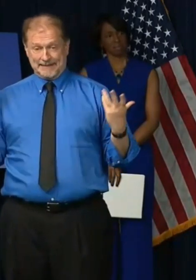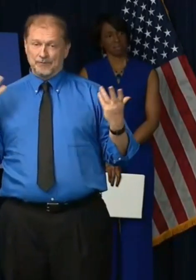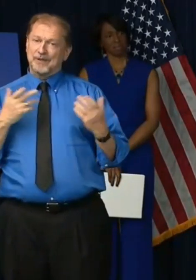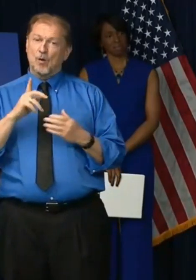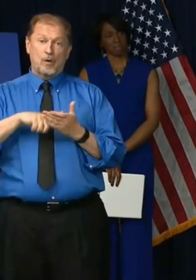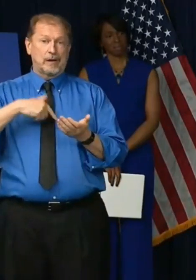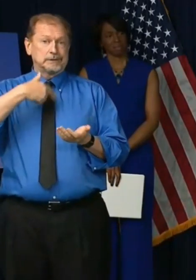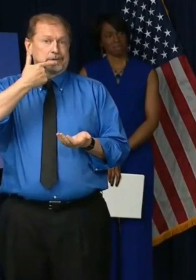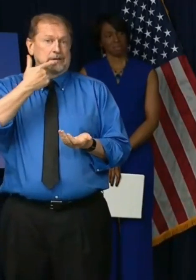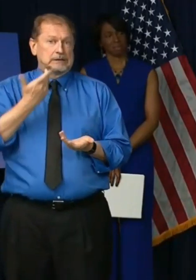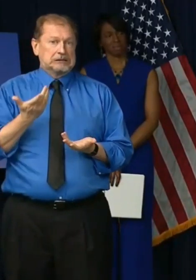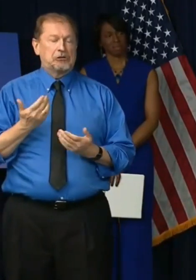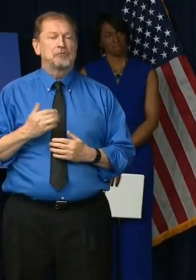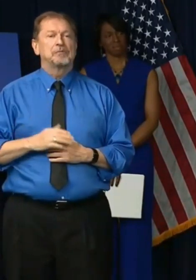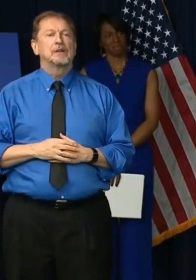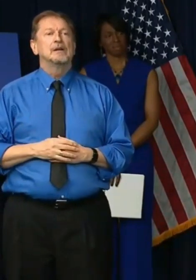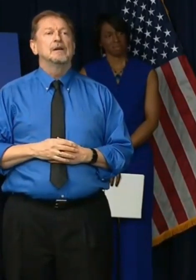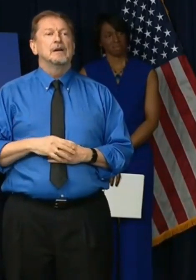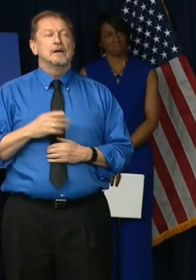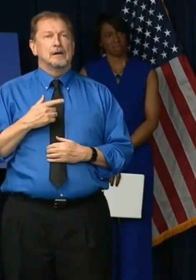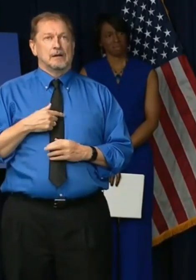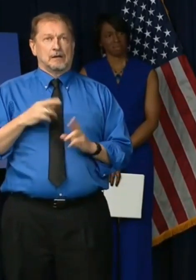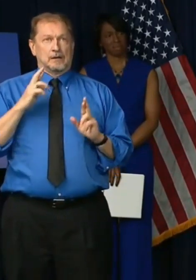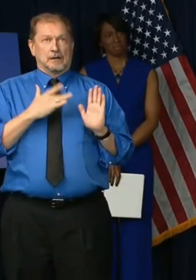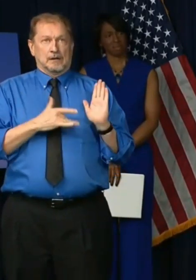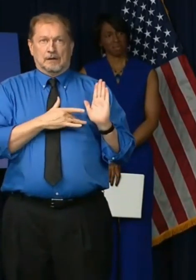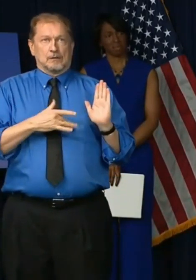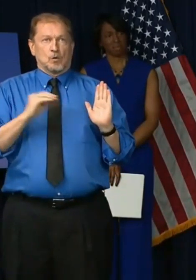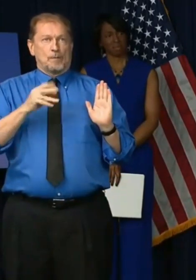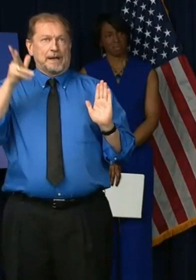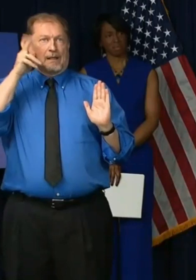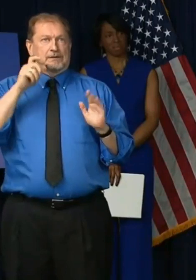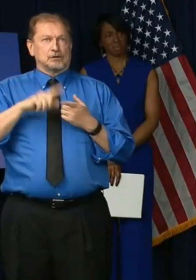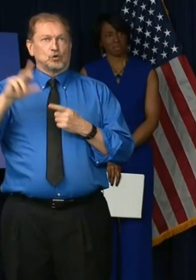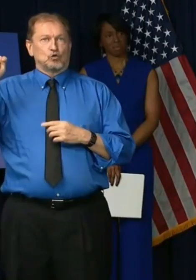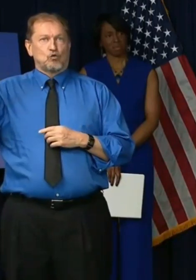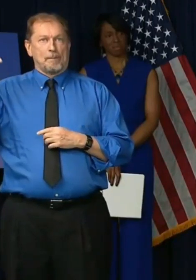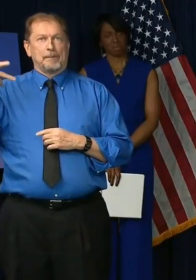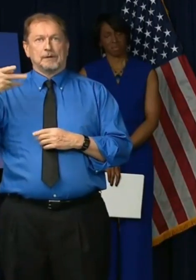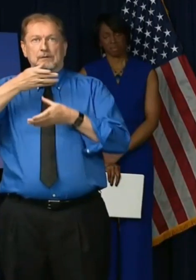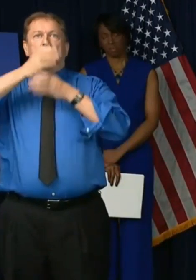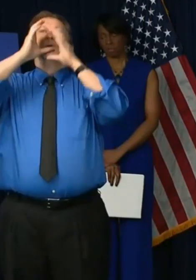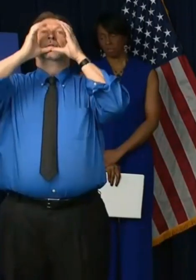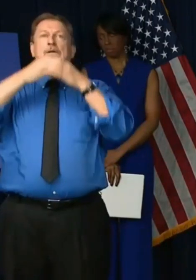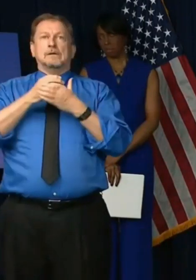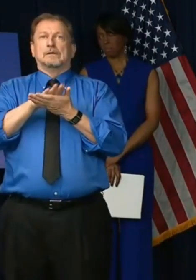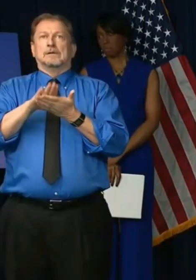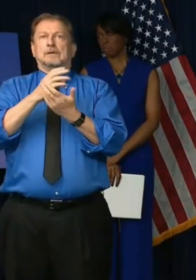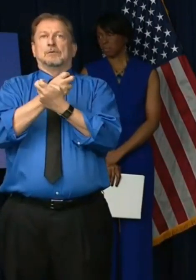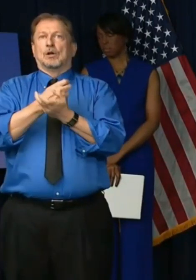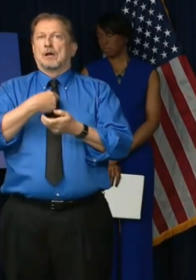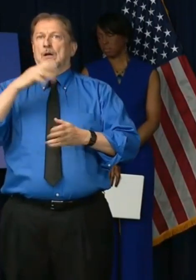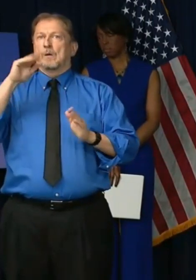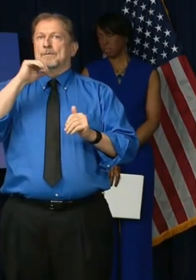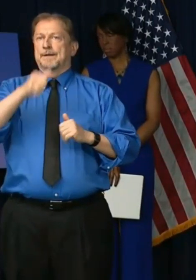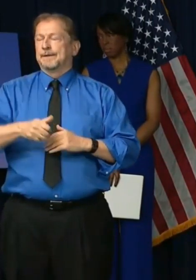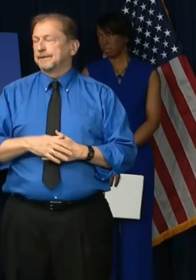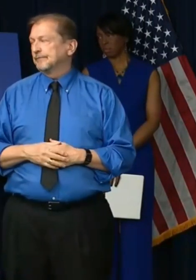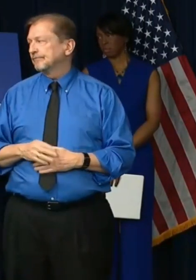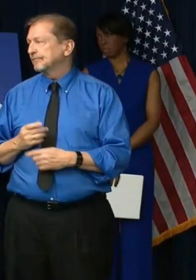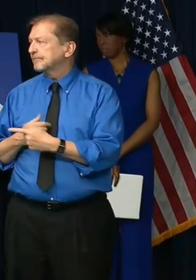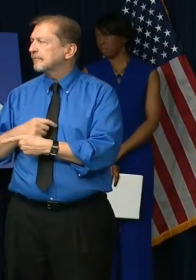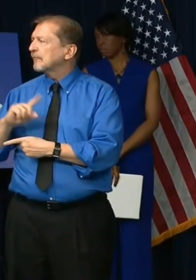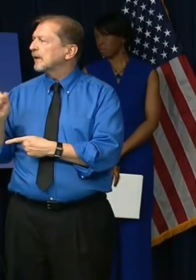is I hope to God that nobody listened to him yesterday. Dave Dahl at WTAX.